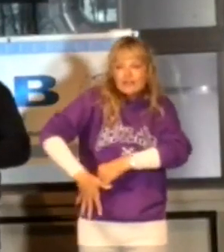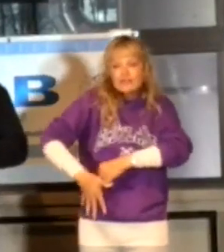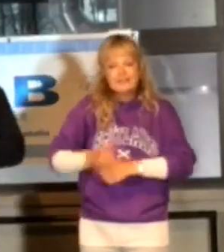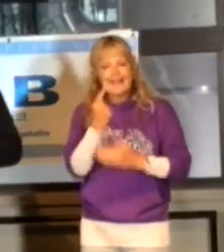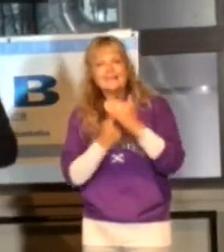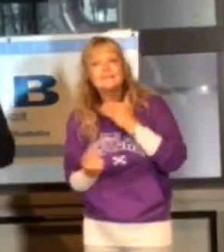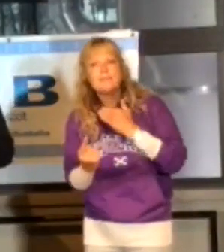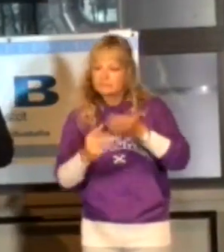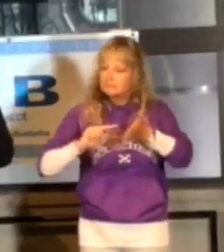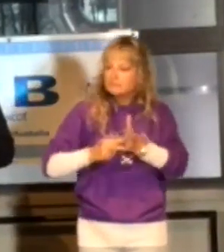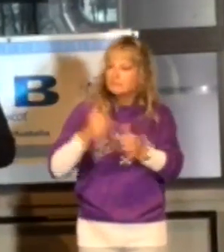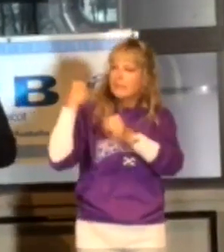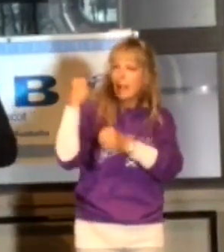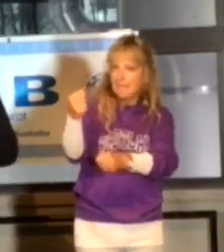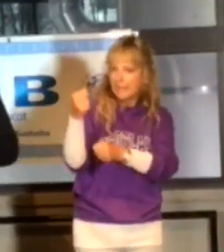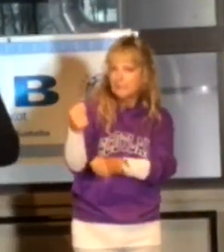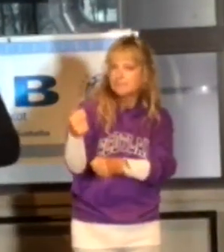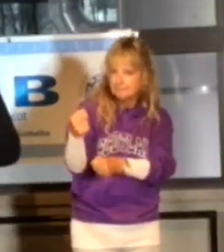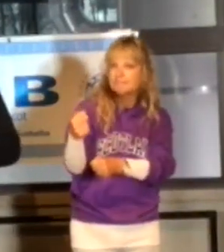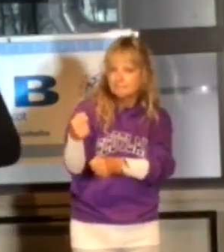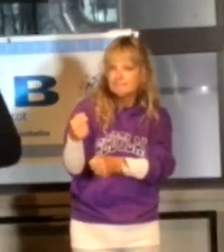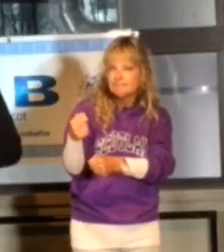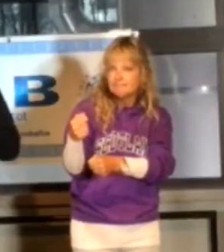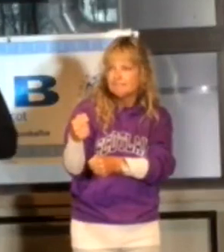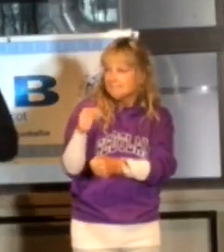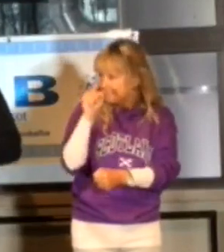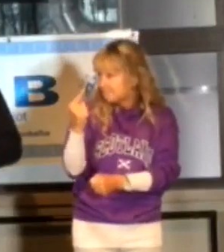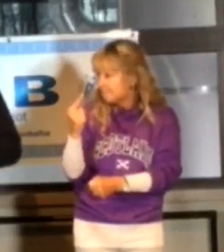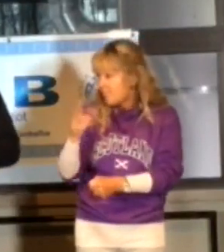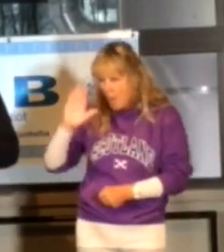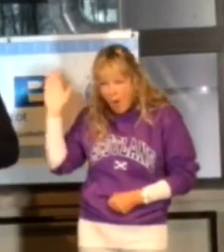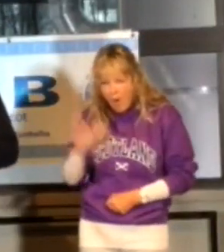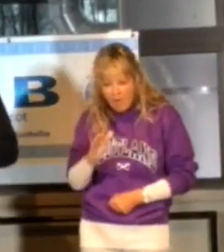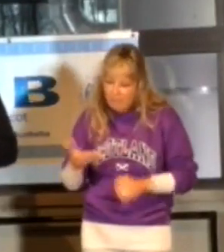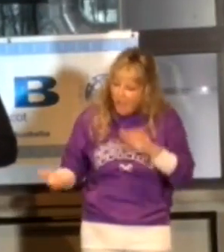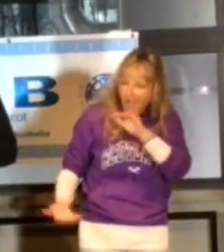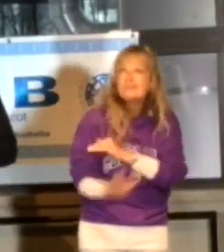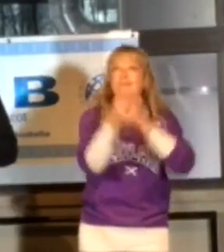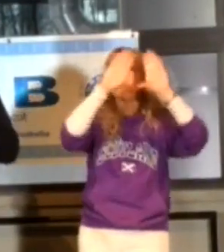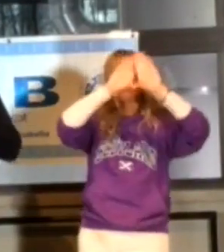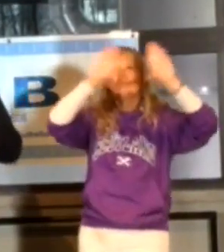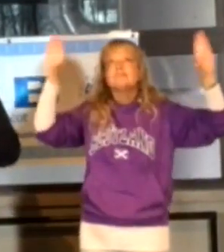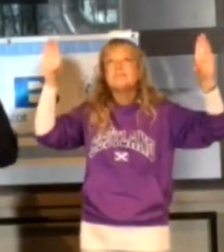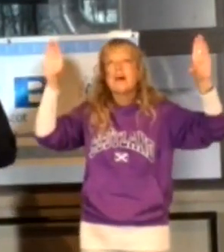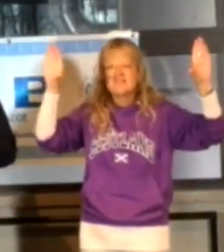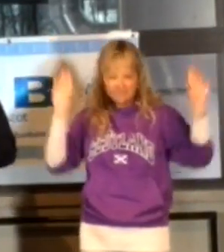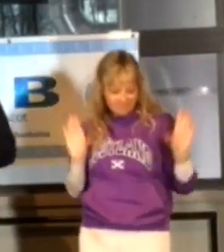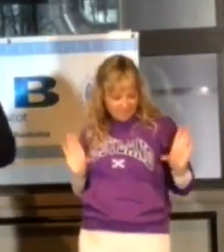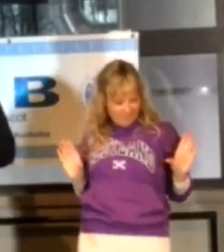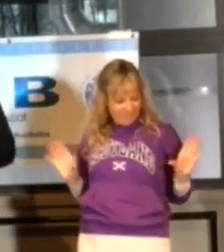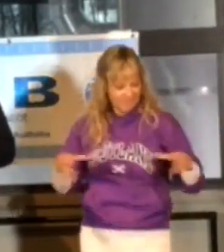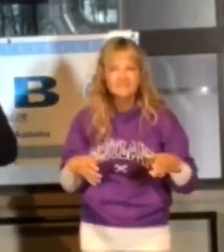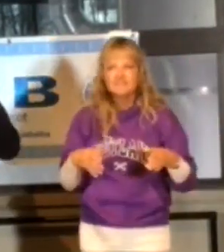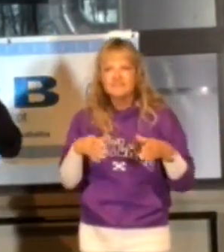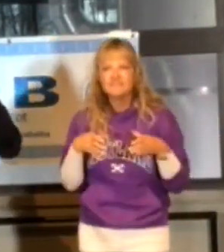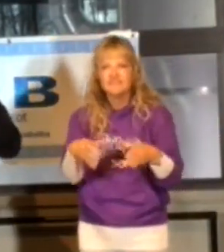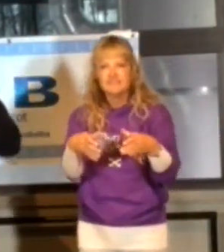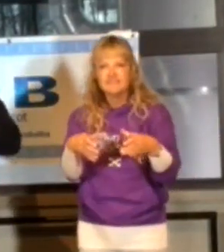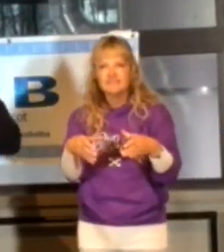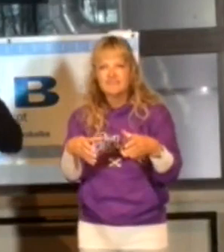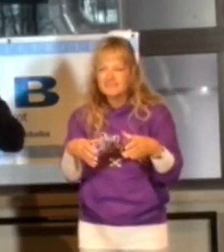independence campaigns that together with All Under One Banner, Forward as One, the